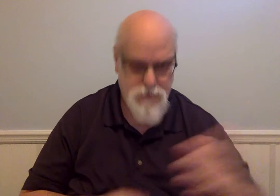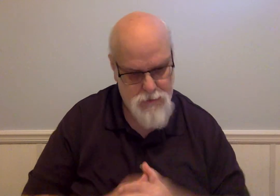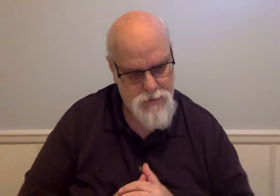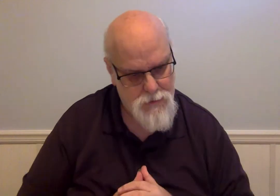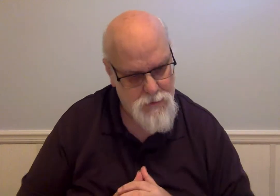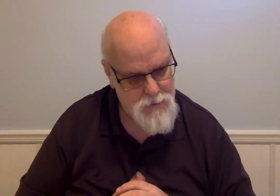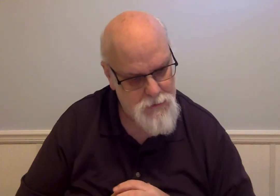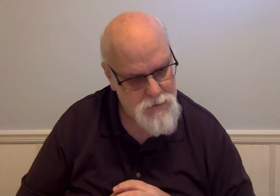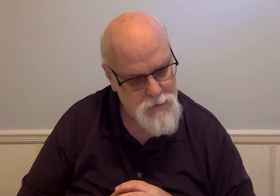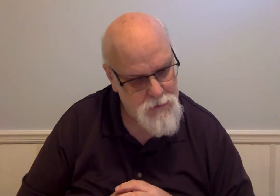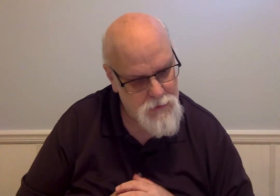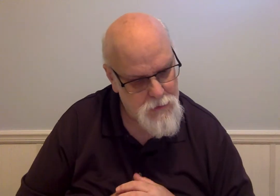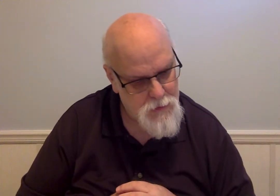D-U-P-L-E-X.